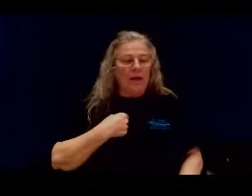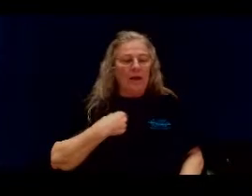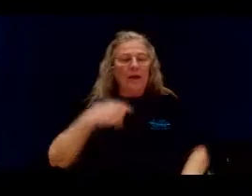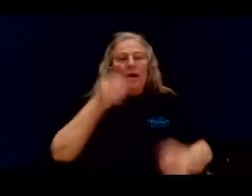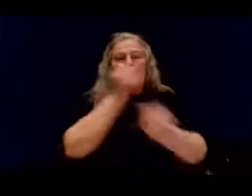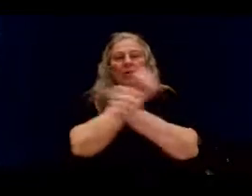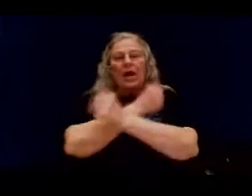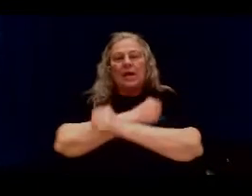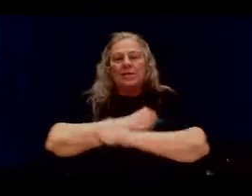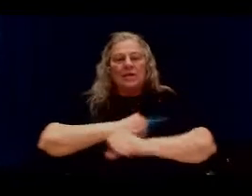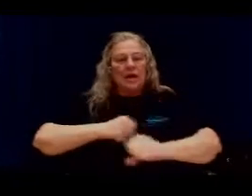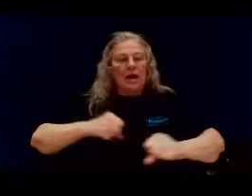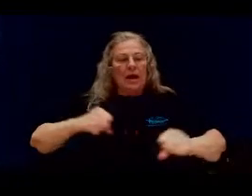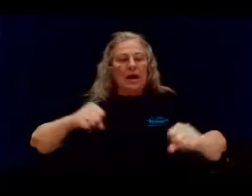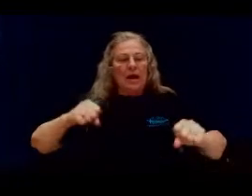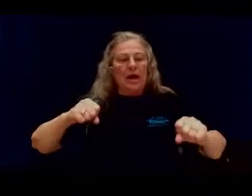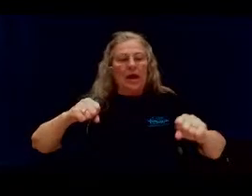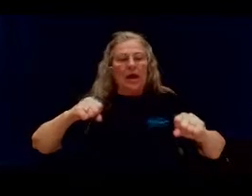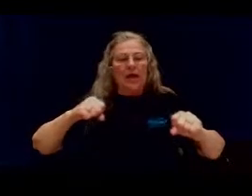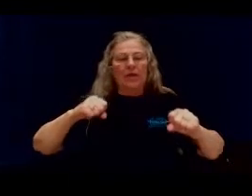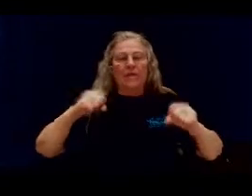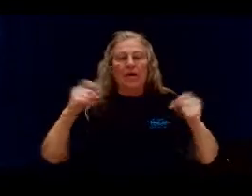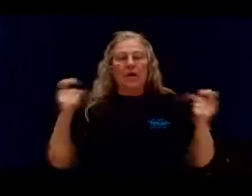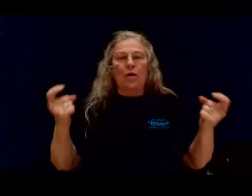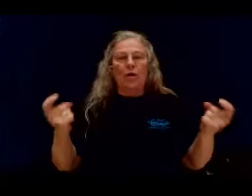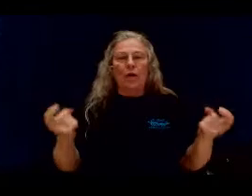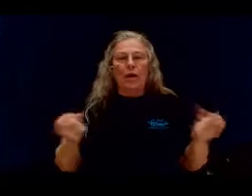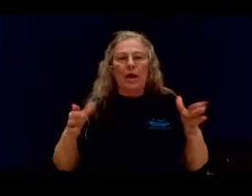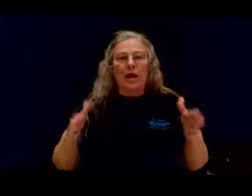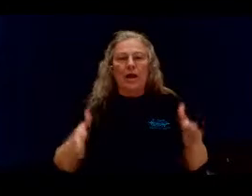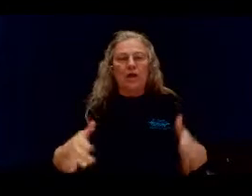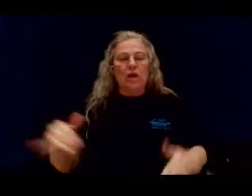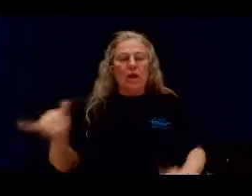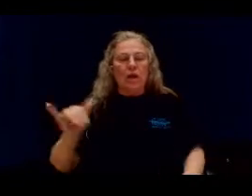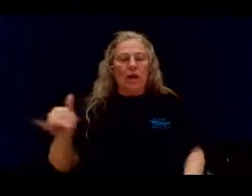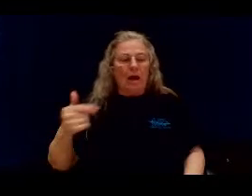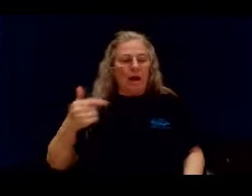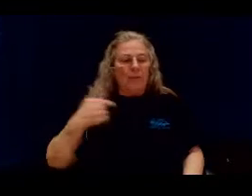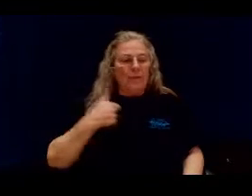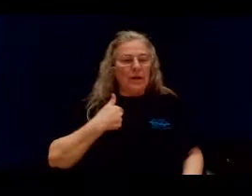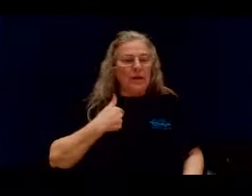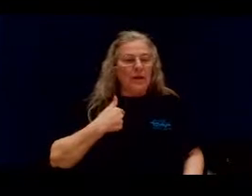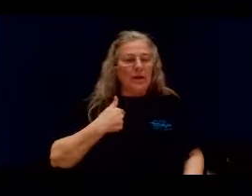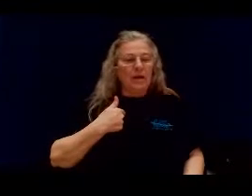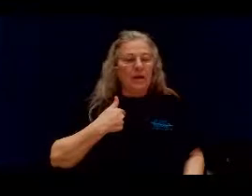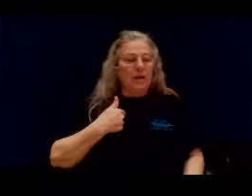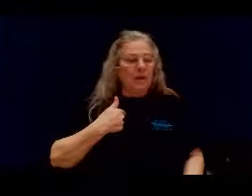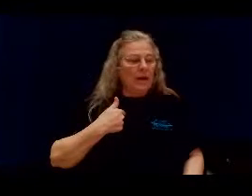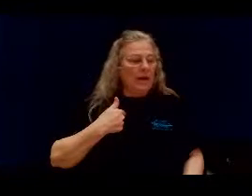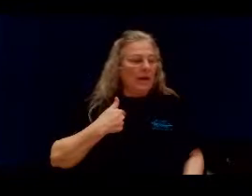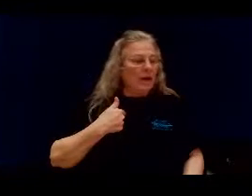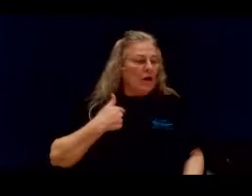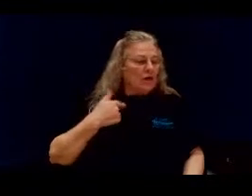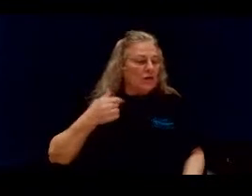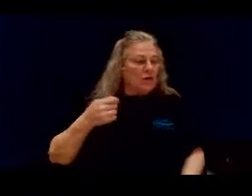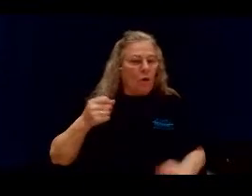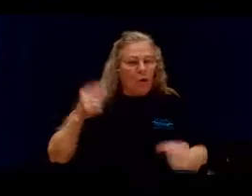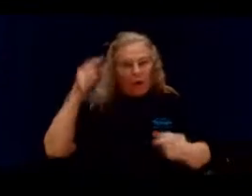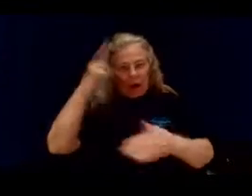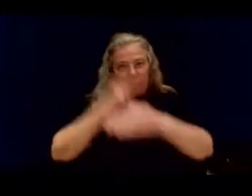me. That saved a wretch like me. So